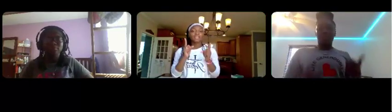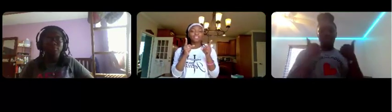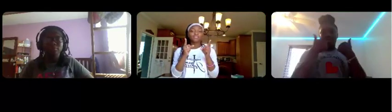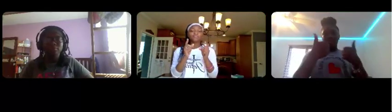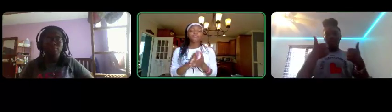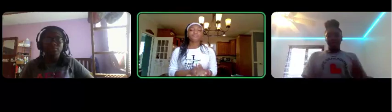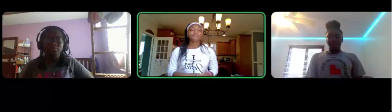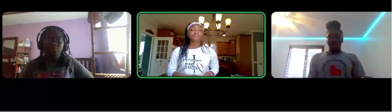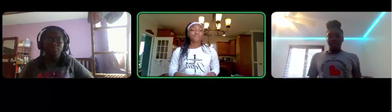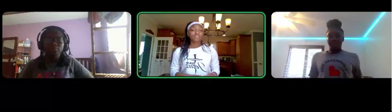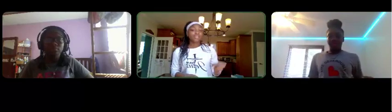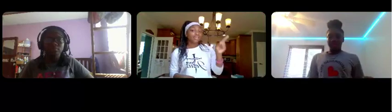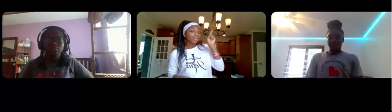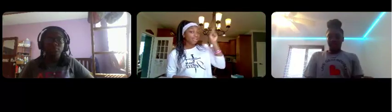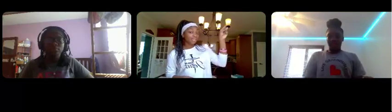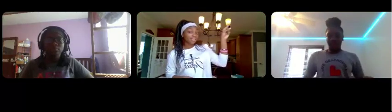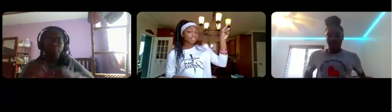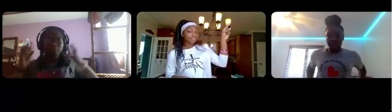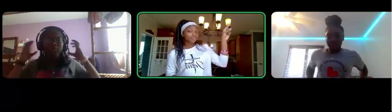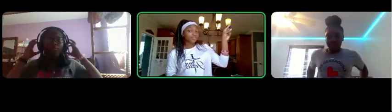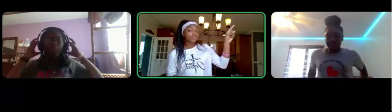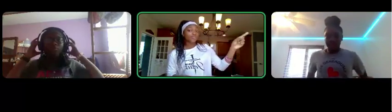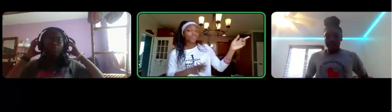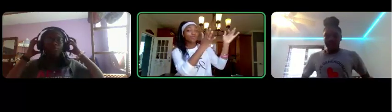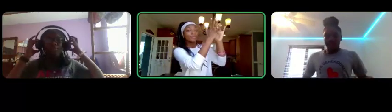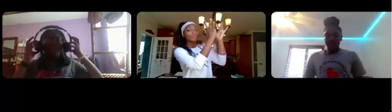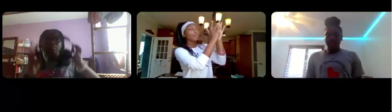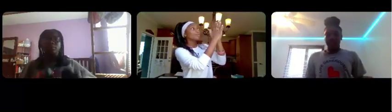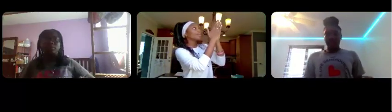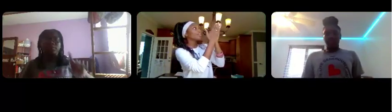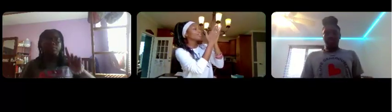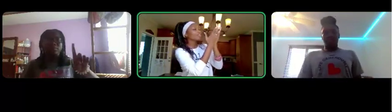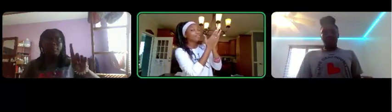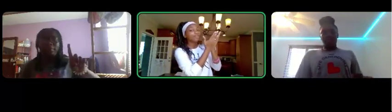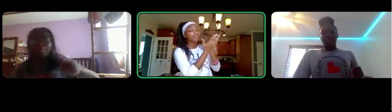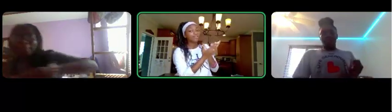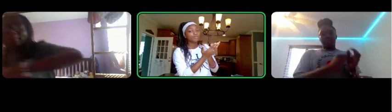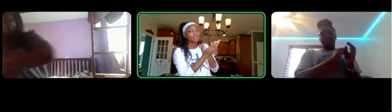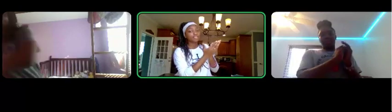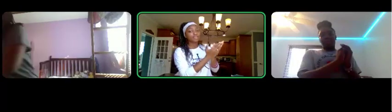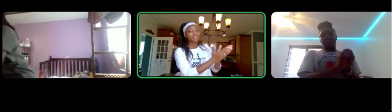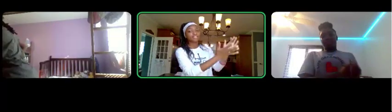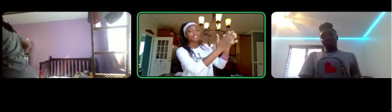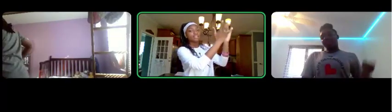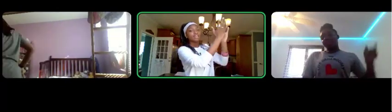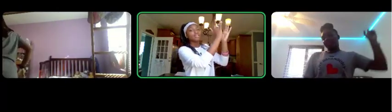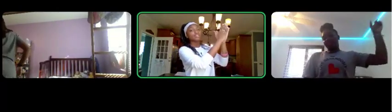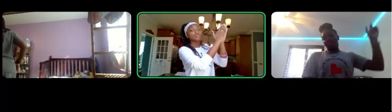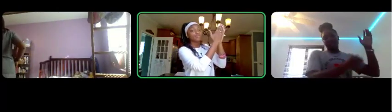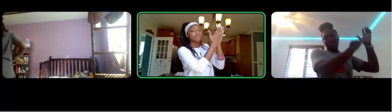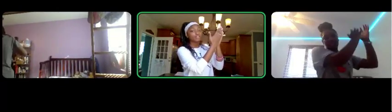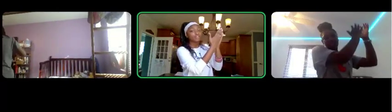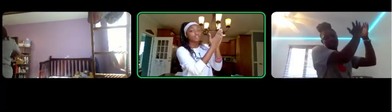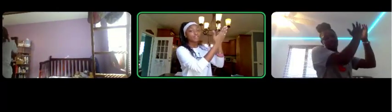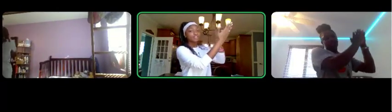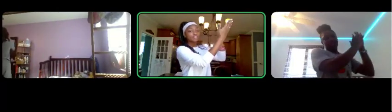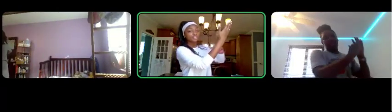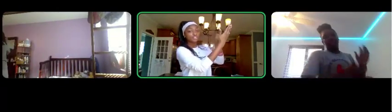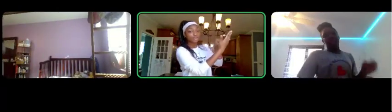Next, his word, and you can bring it down like this. His word